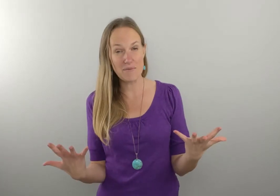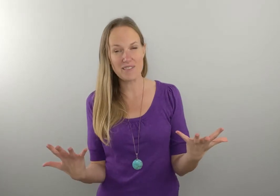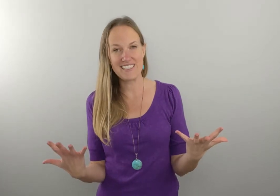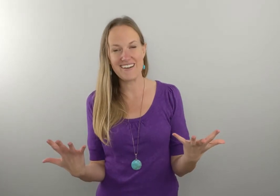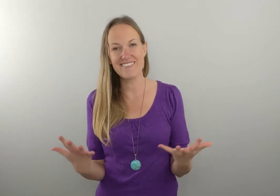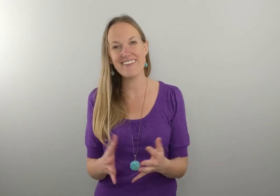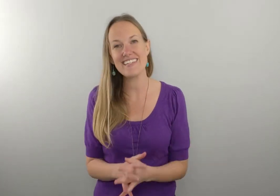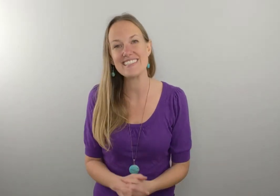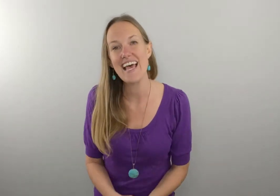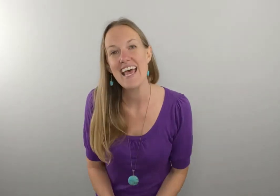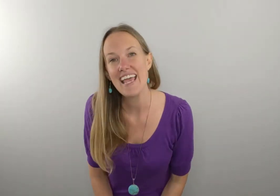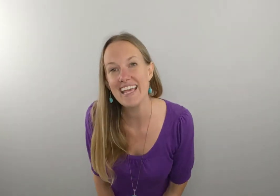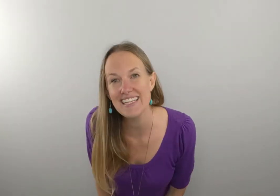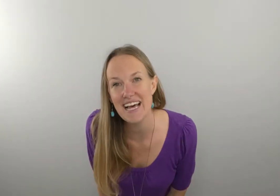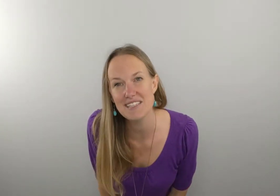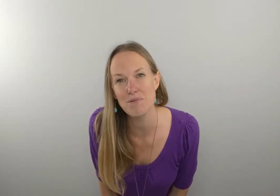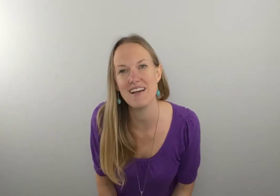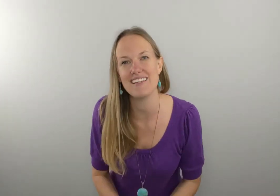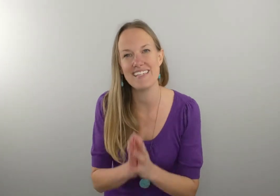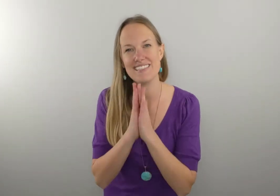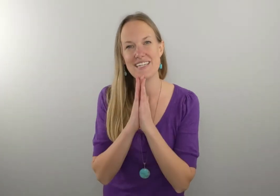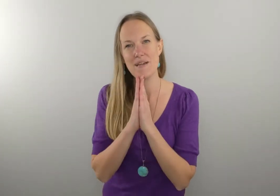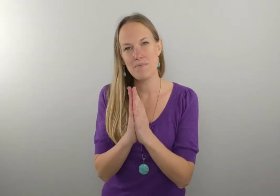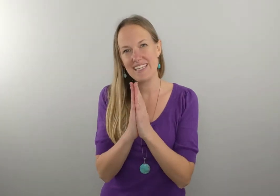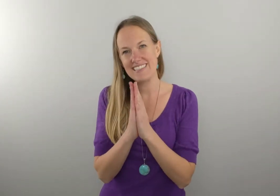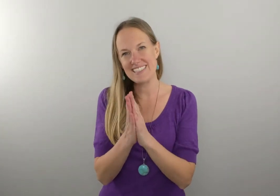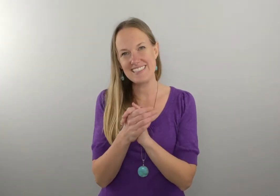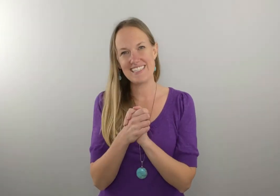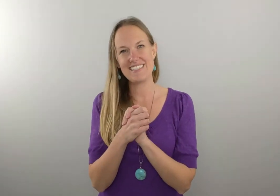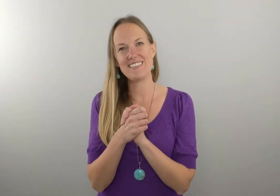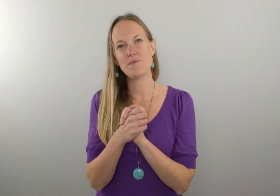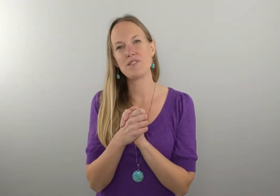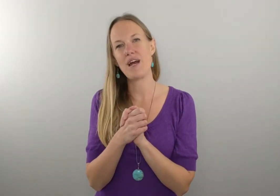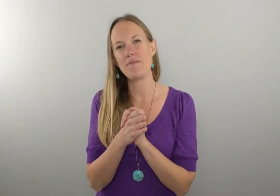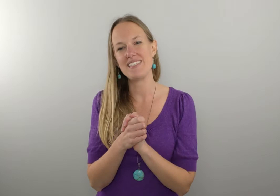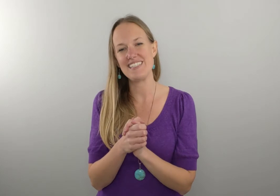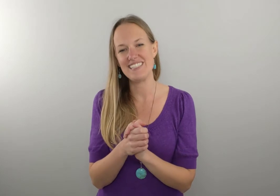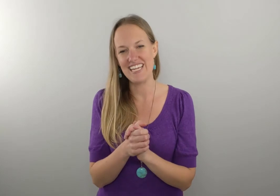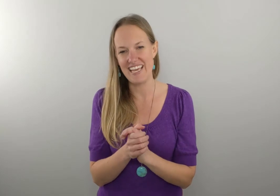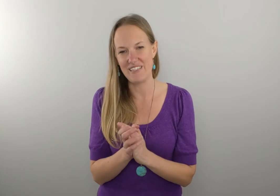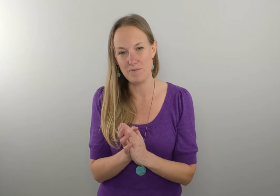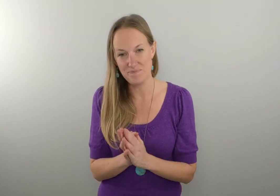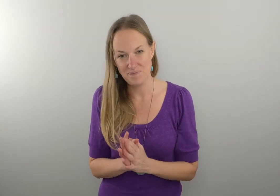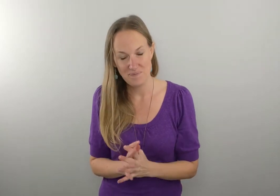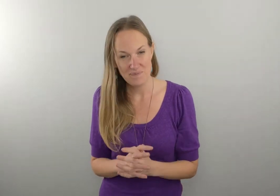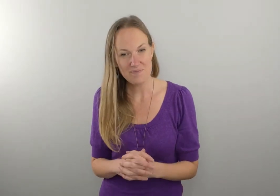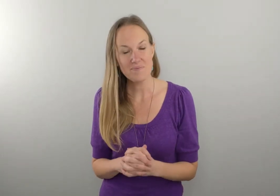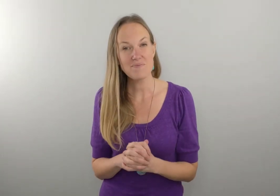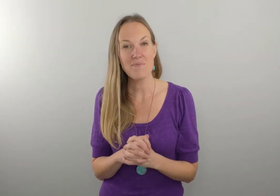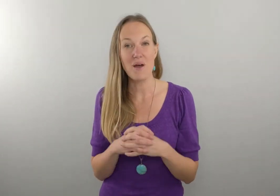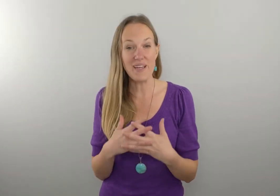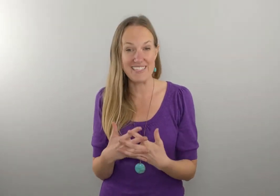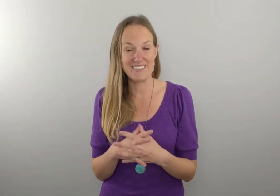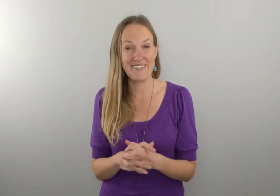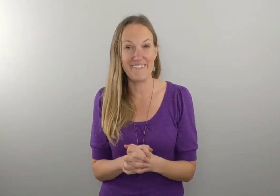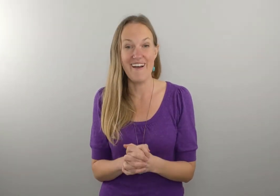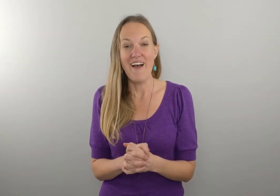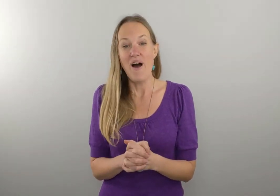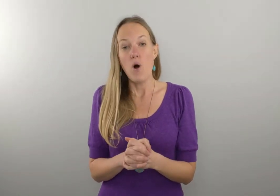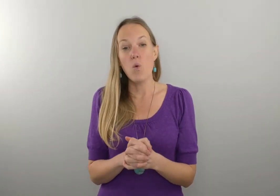printing off lyrics. And last but not least, please consider subscribing to the channel. Okay, so